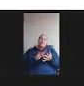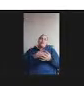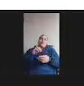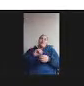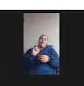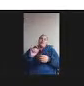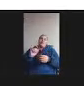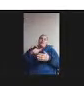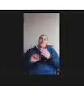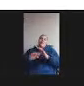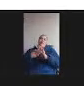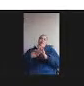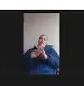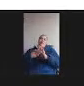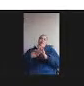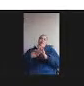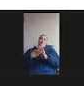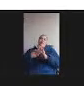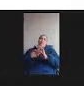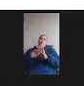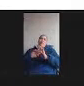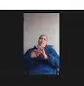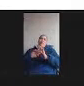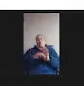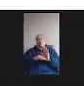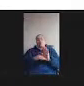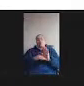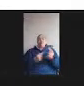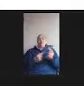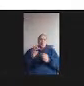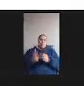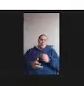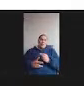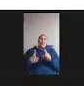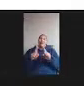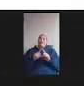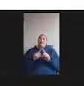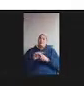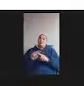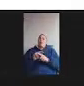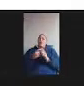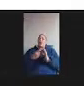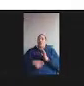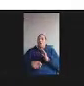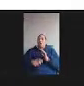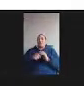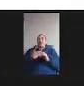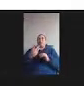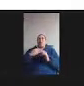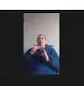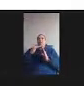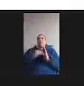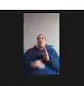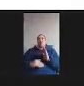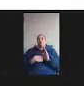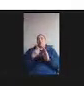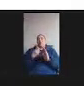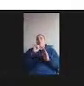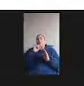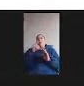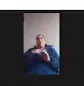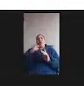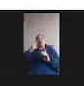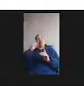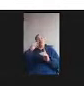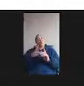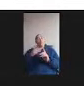is currently in the process of being filled, as well as the training costs, which was less than originally projected for. If I then look